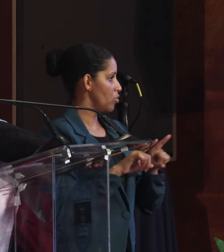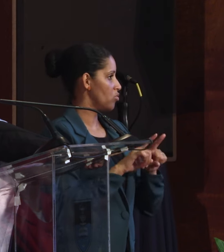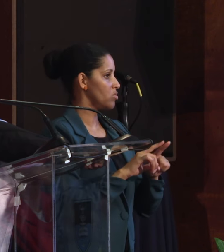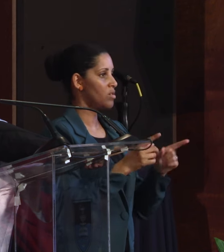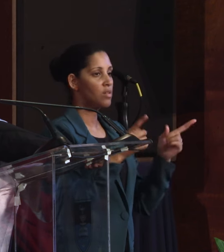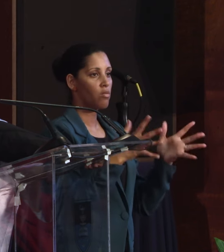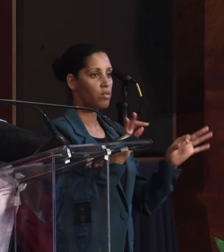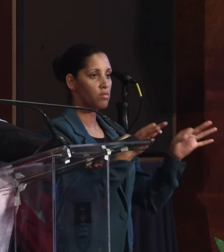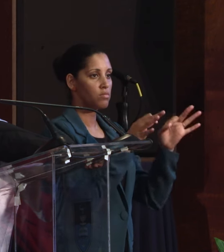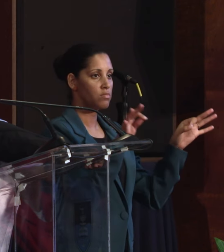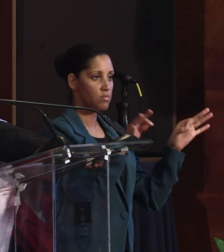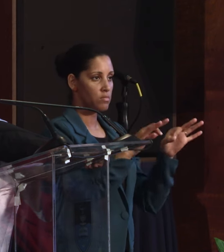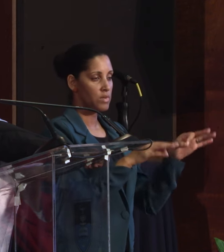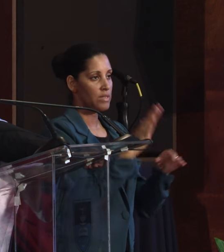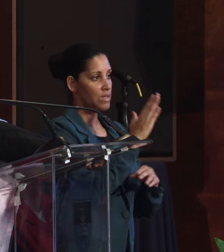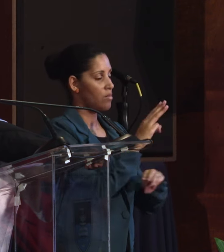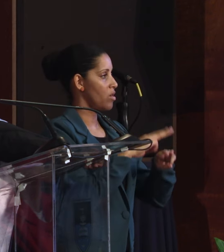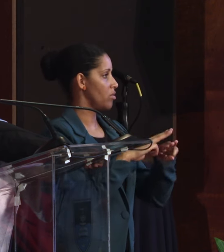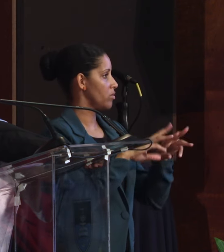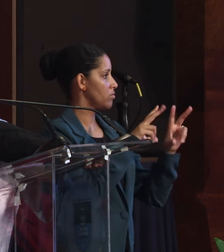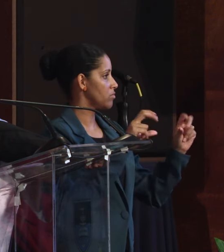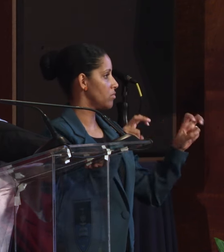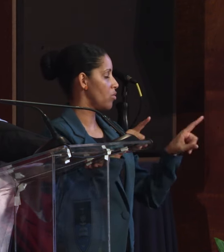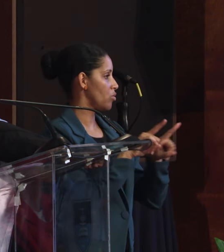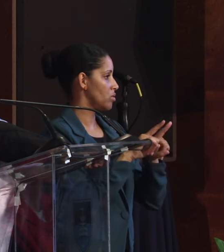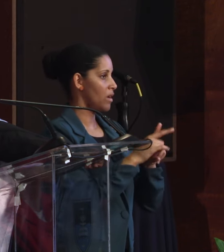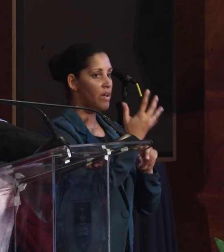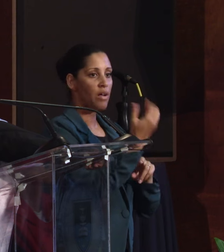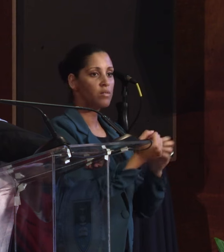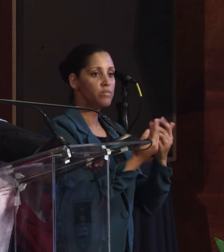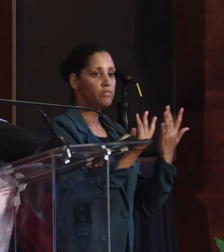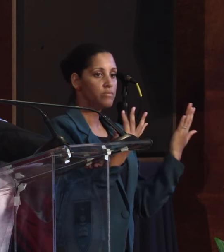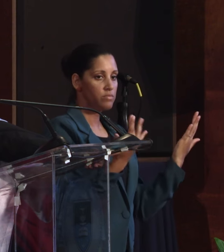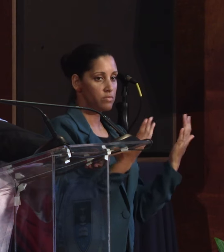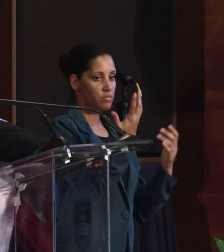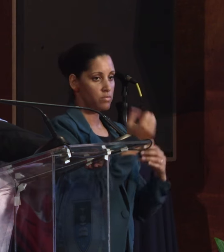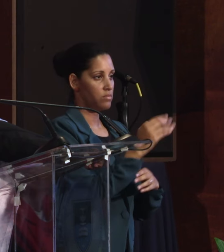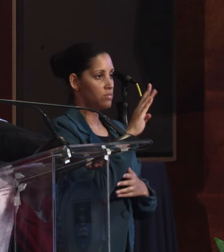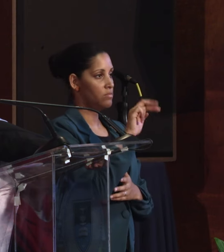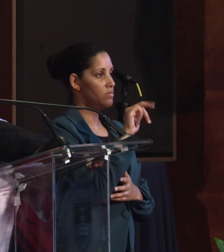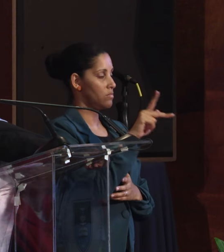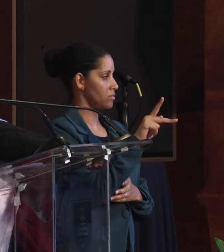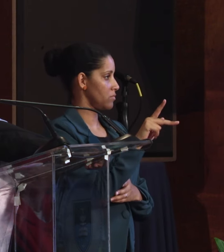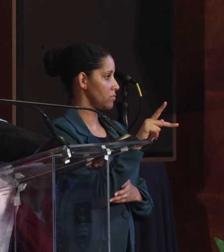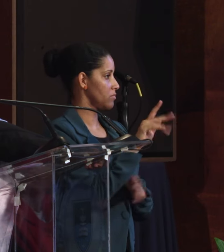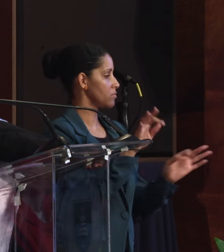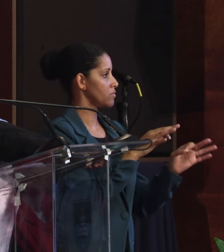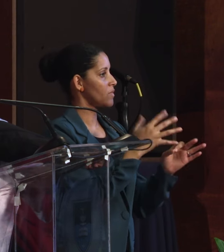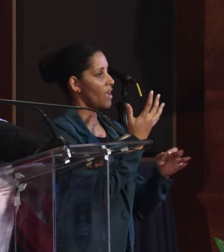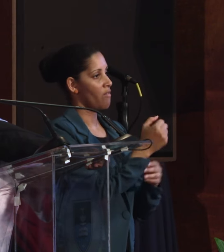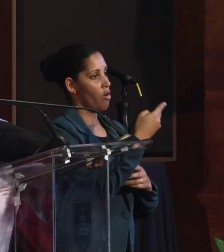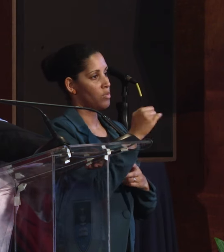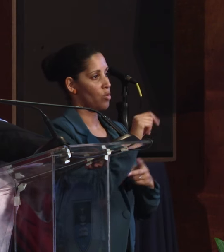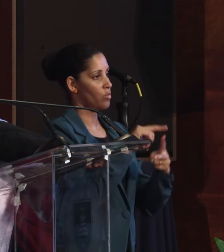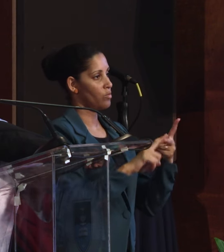at St. Mary's Cathedral and a member of the UCT Baroque Orchestra, where he plays harpsichord and